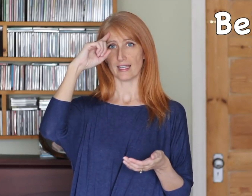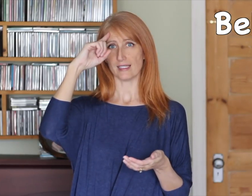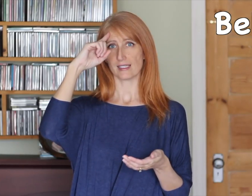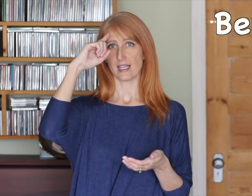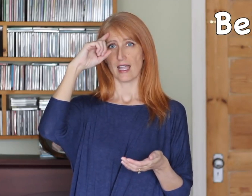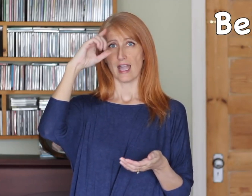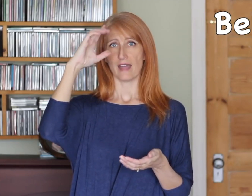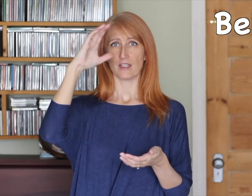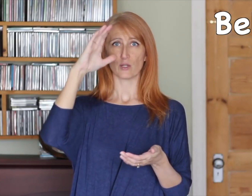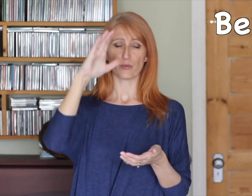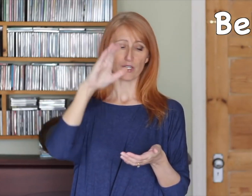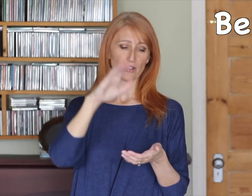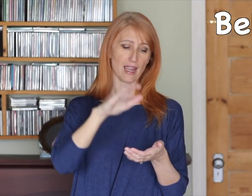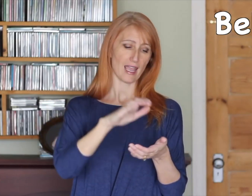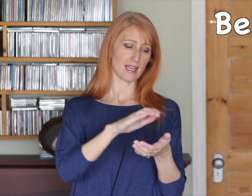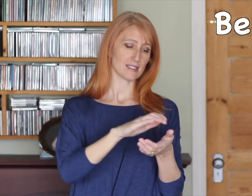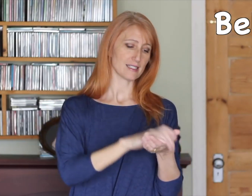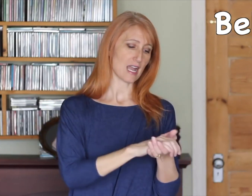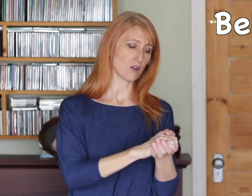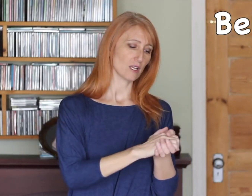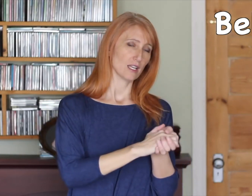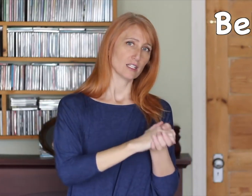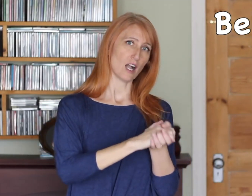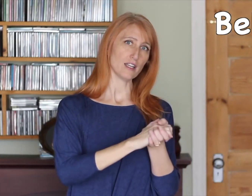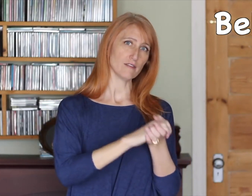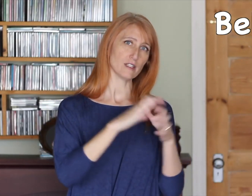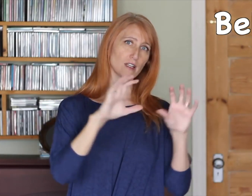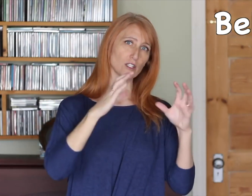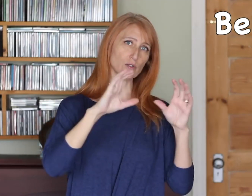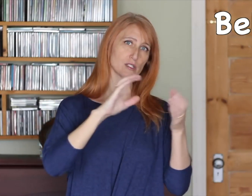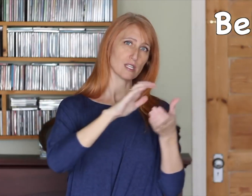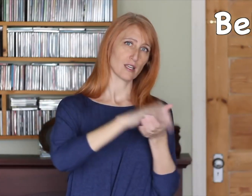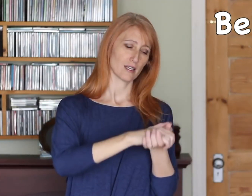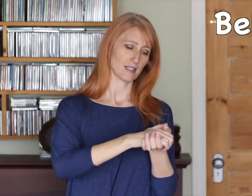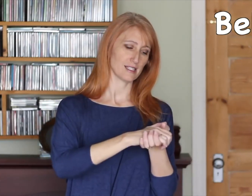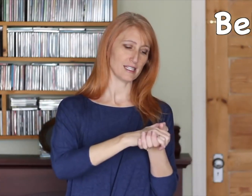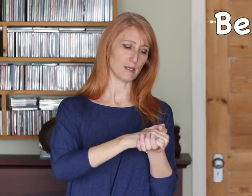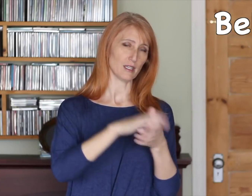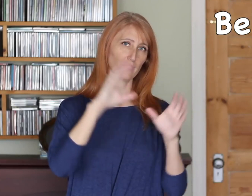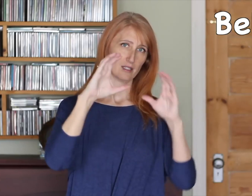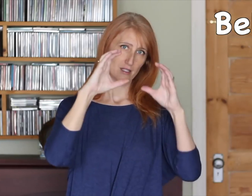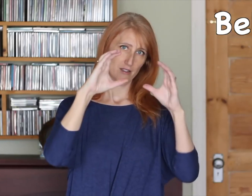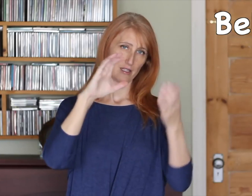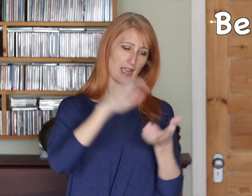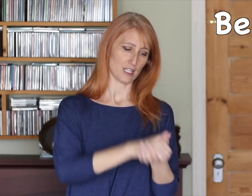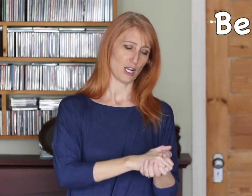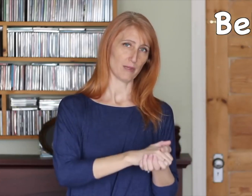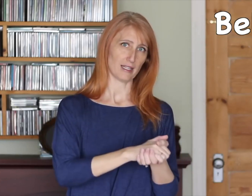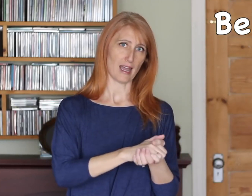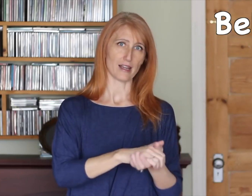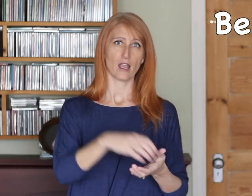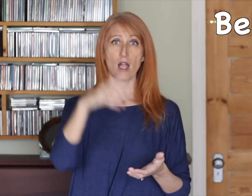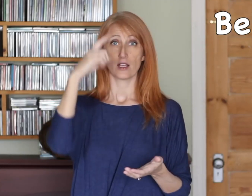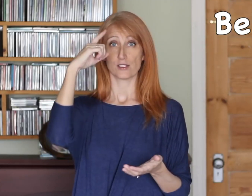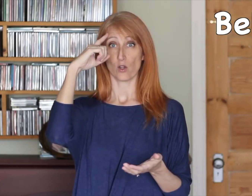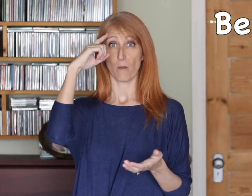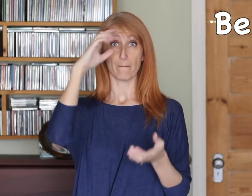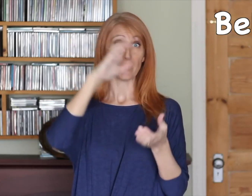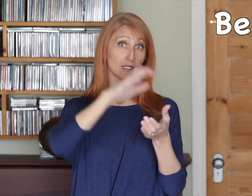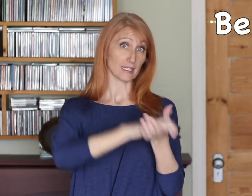this, and then you bring your hands down kind of in a loose C hand shape like that. So